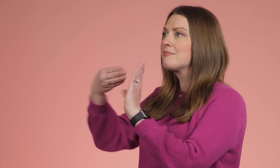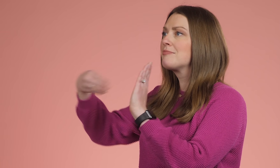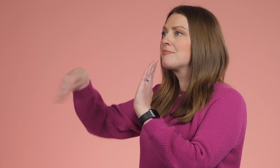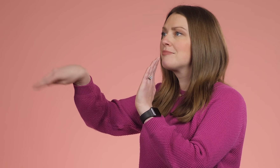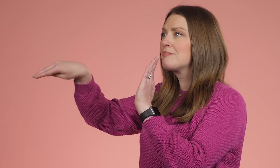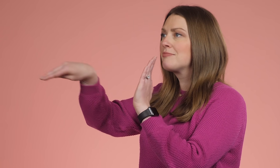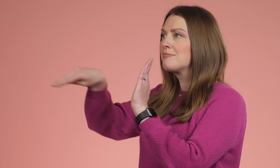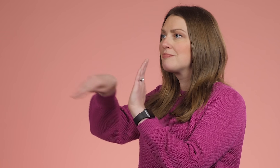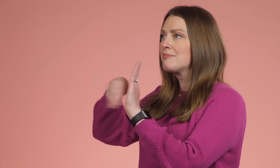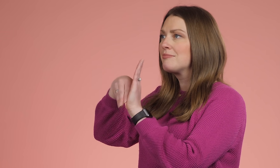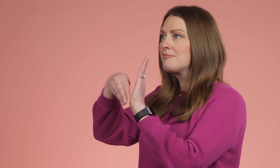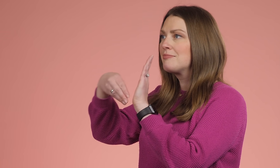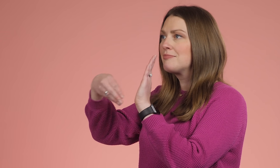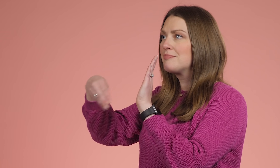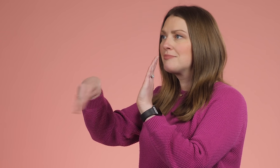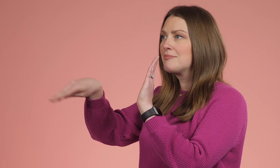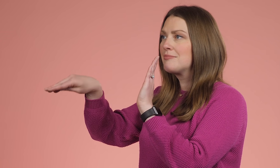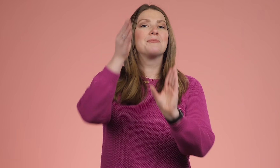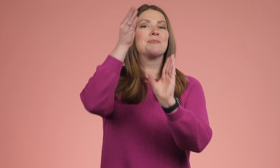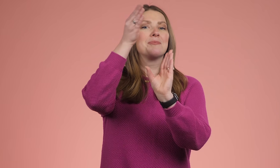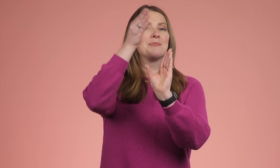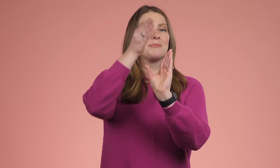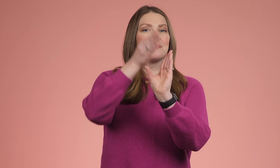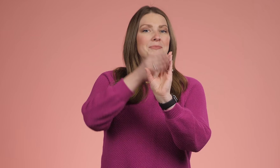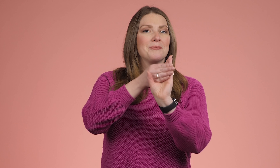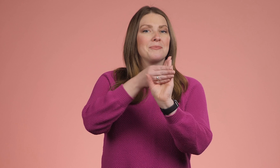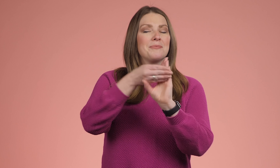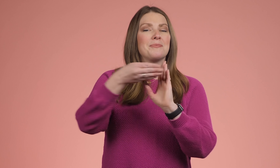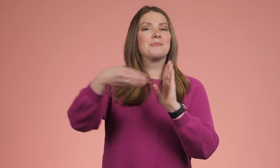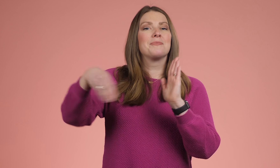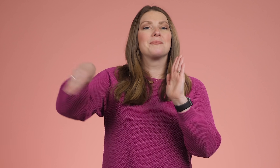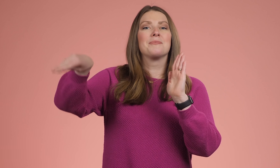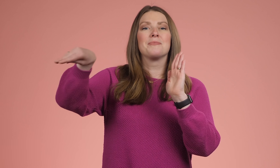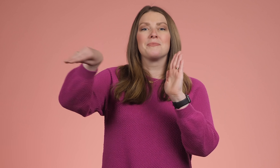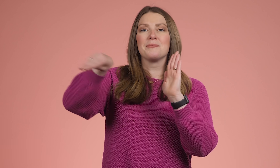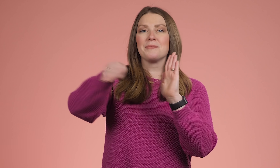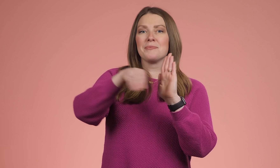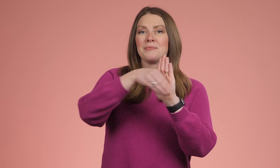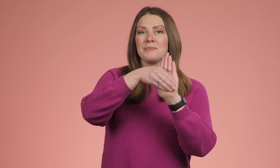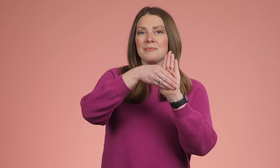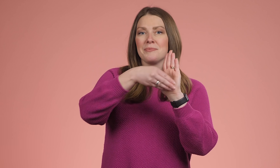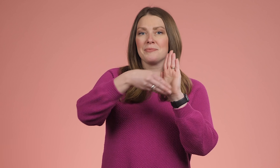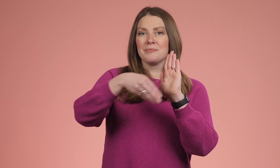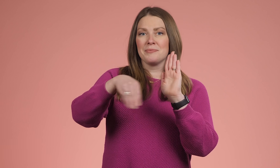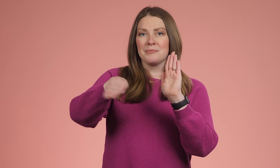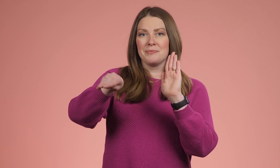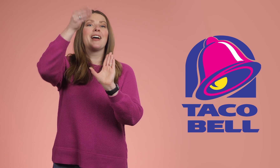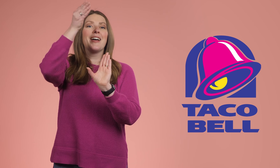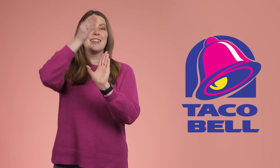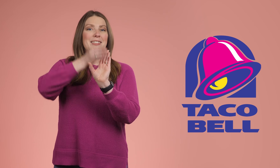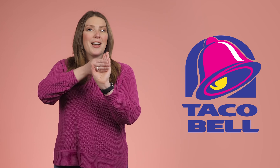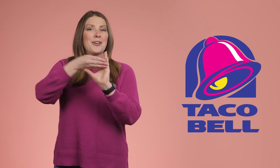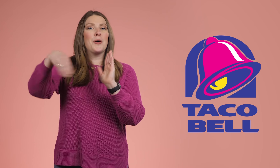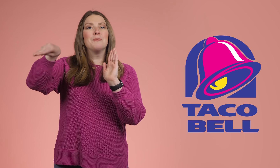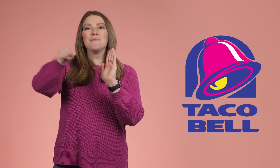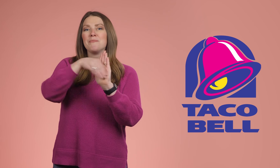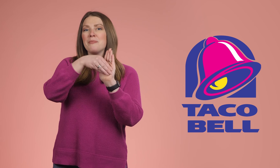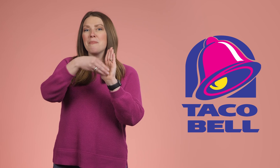sign taco and then making a bell swinging back and forth like it's dinging. Taco